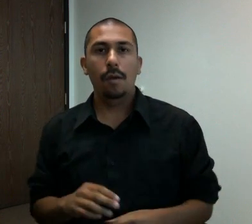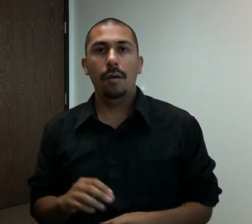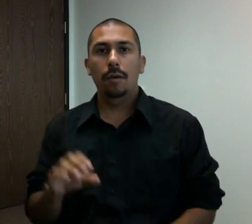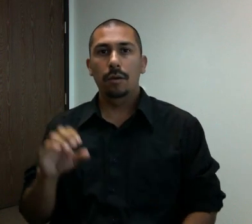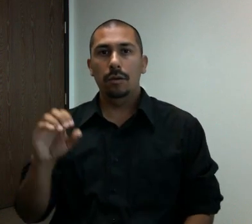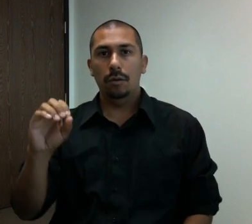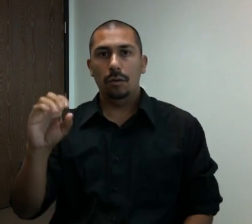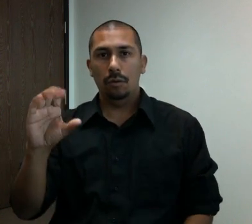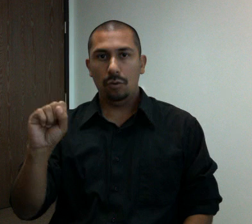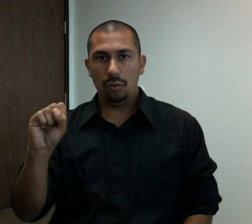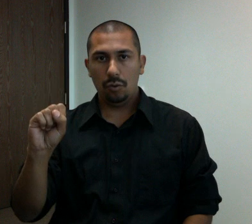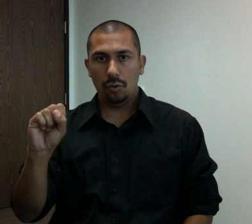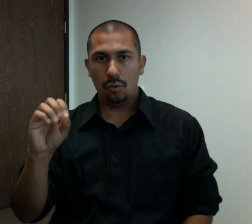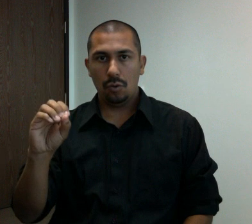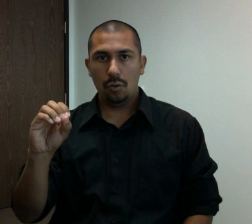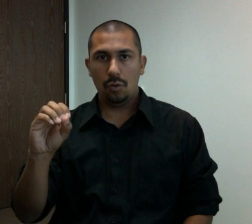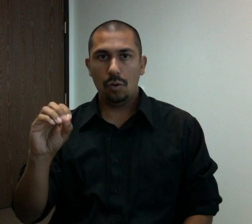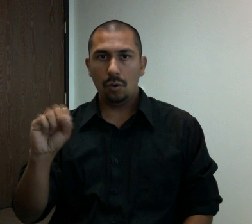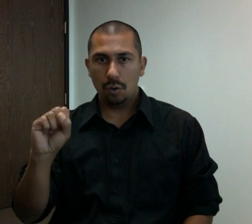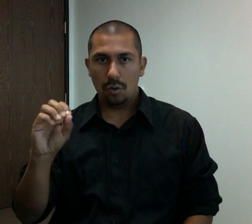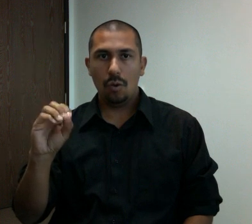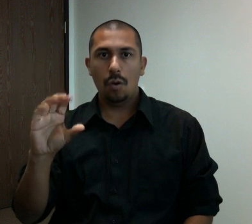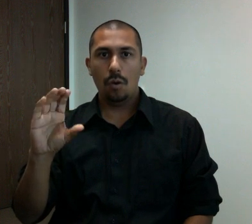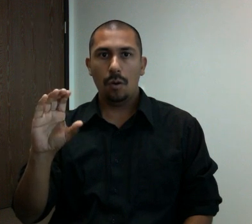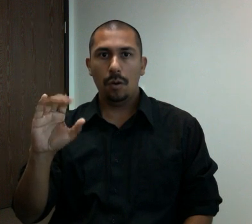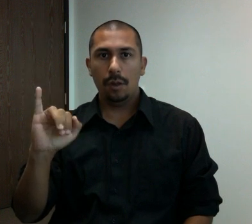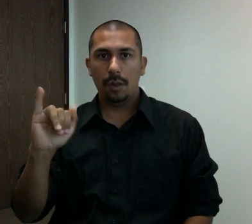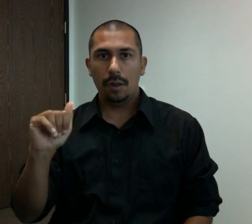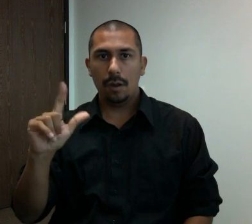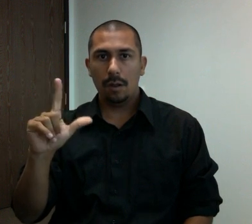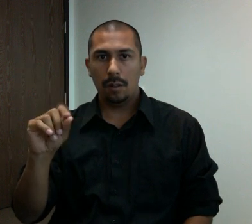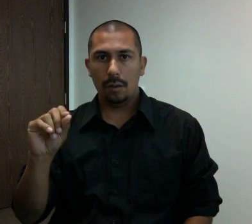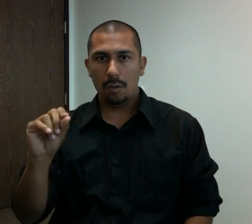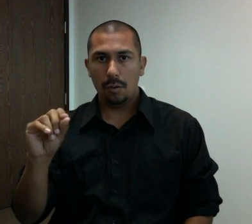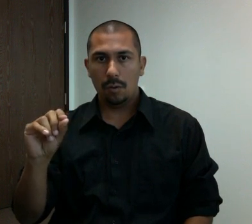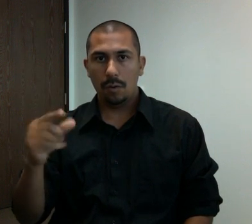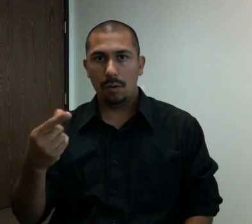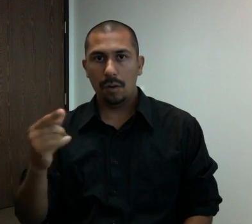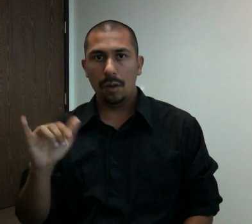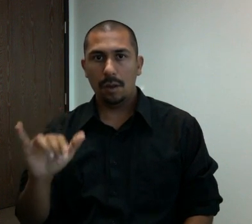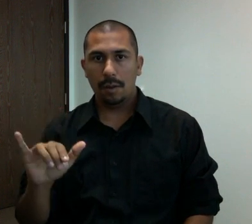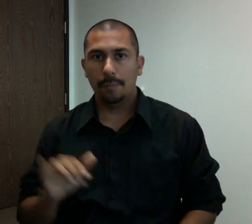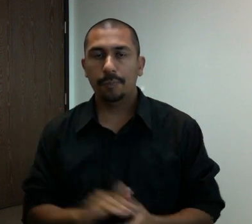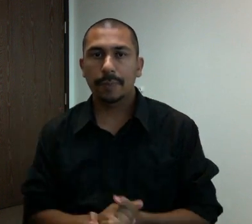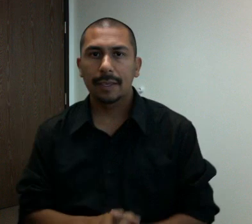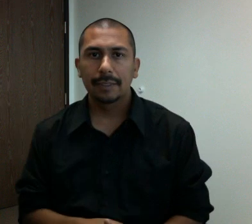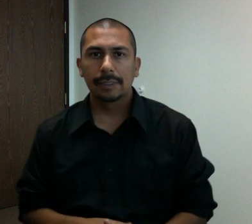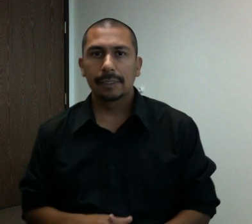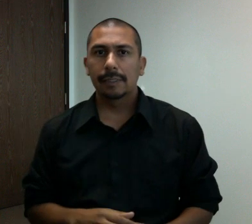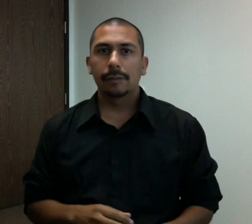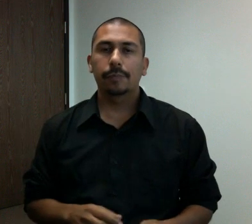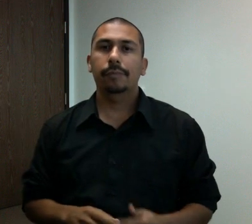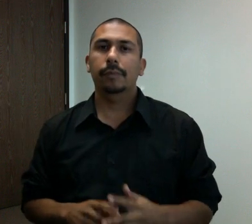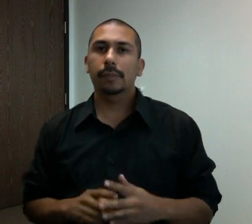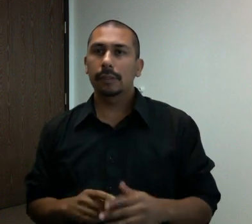to think about your reading and writing assignments as something that will involve content, and I think that's one thing that teachers